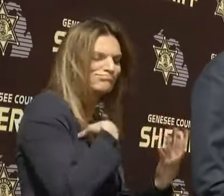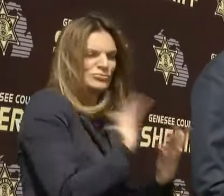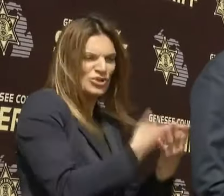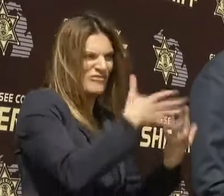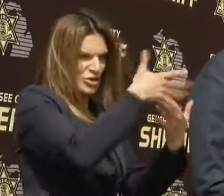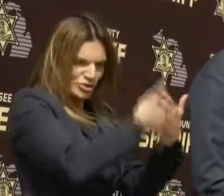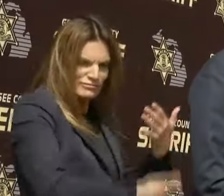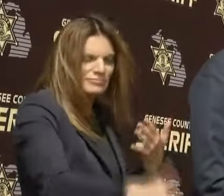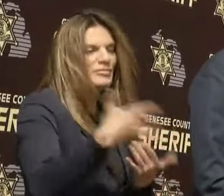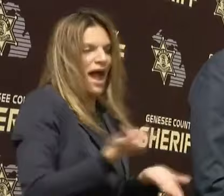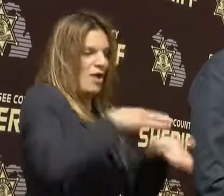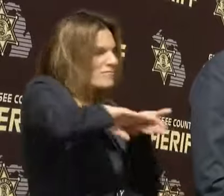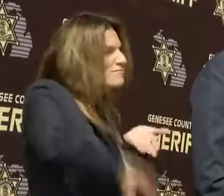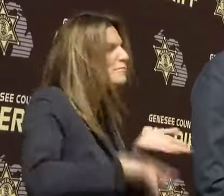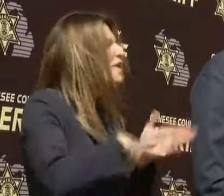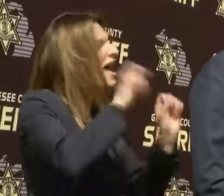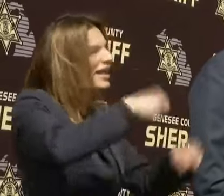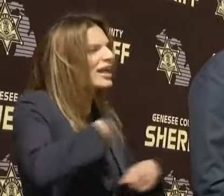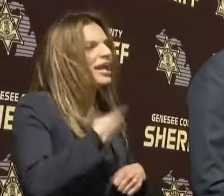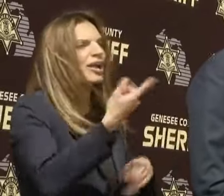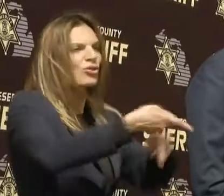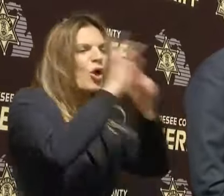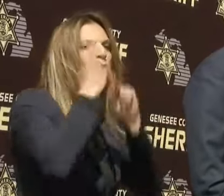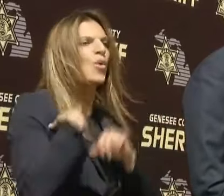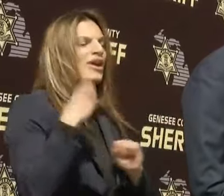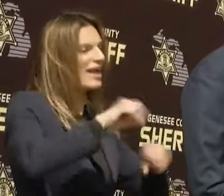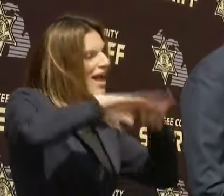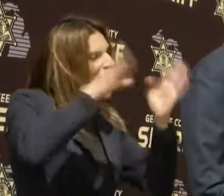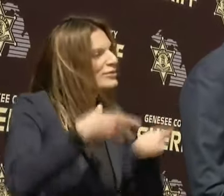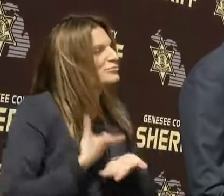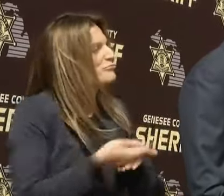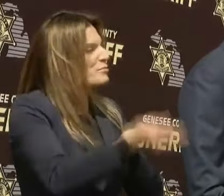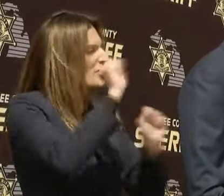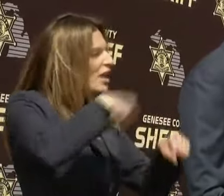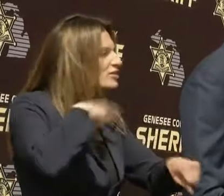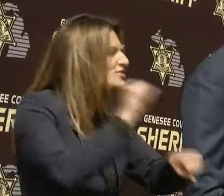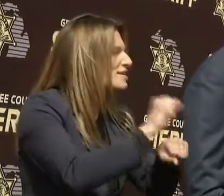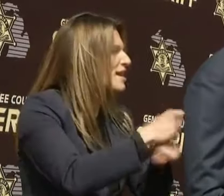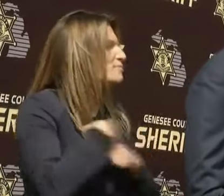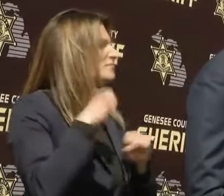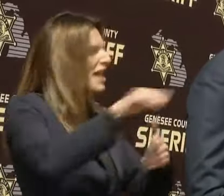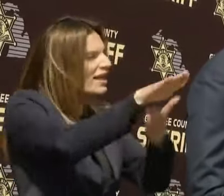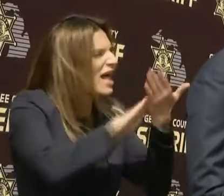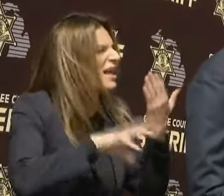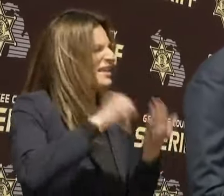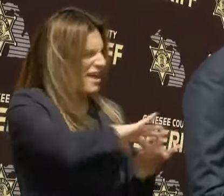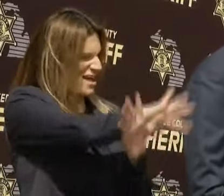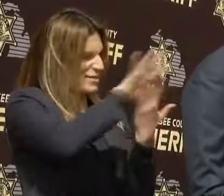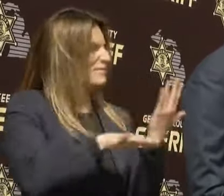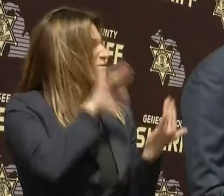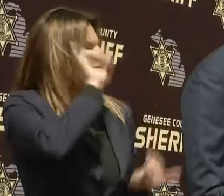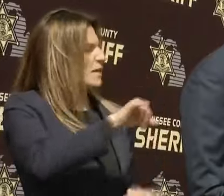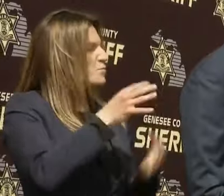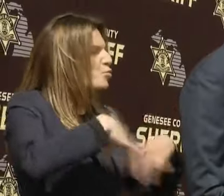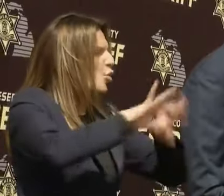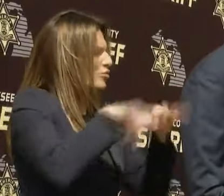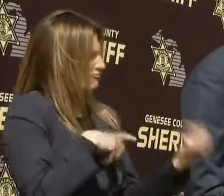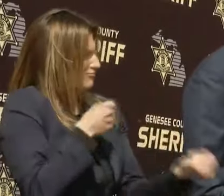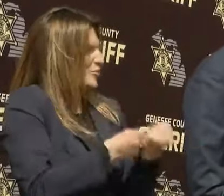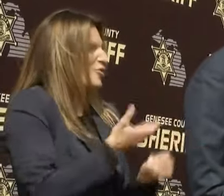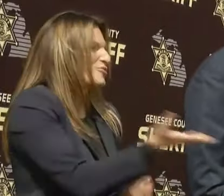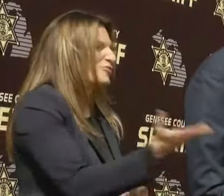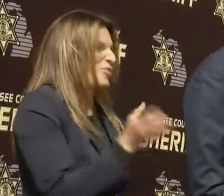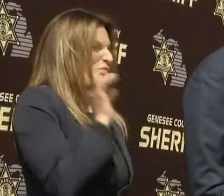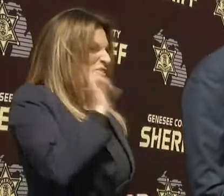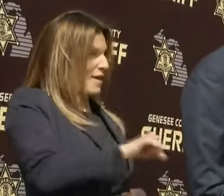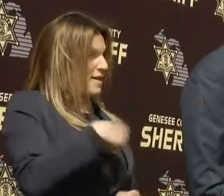get a loan, a second chance to start a business, a fair chance to access the expanded opportunities and bright future, and